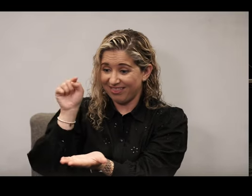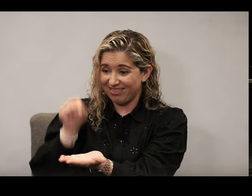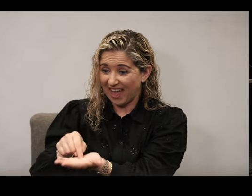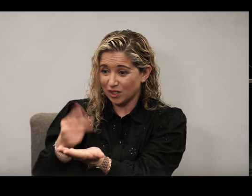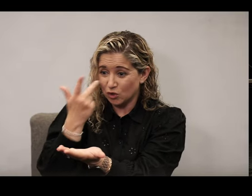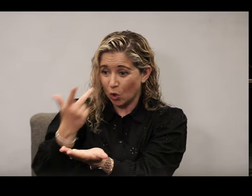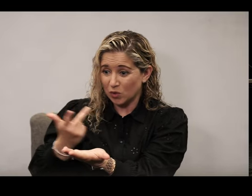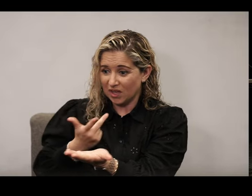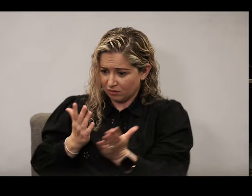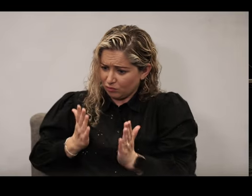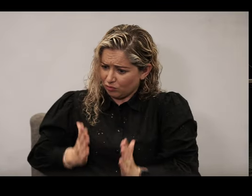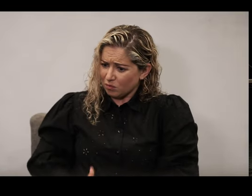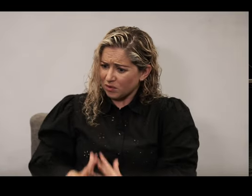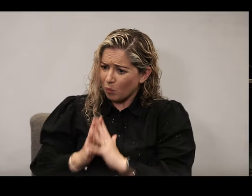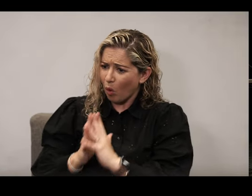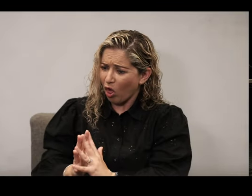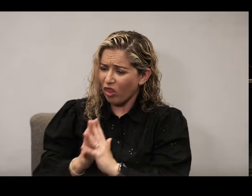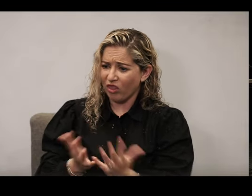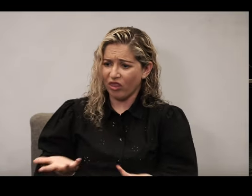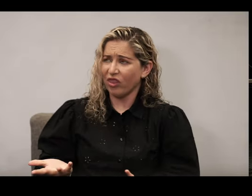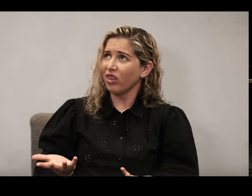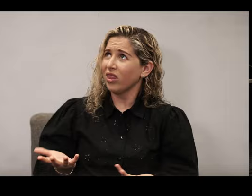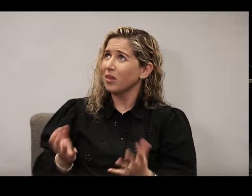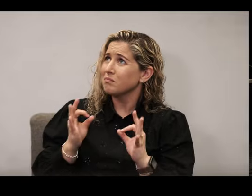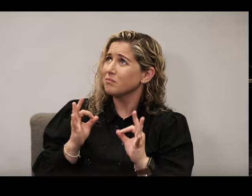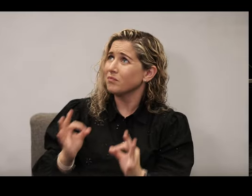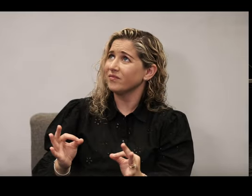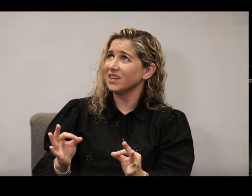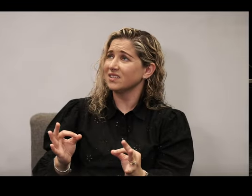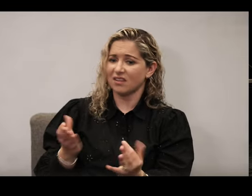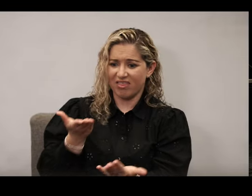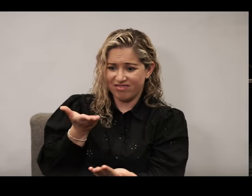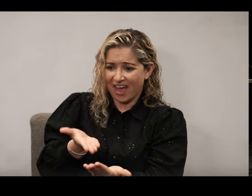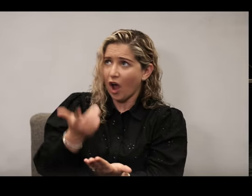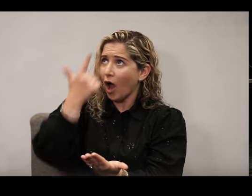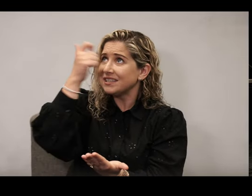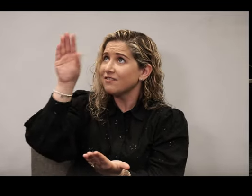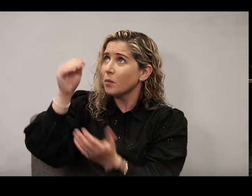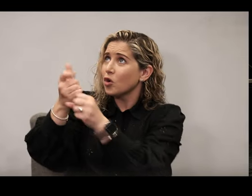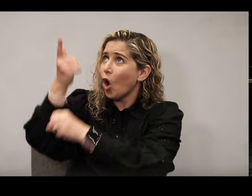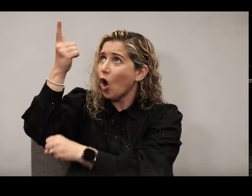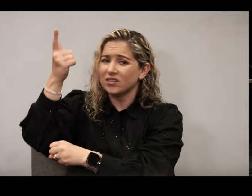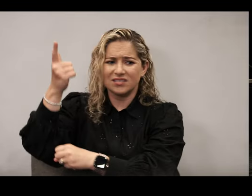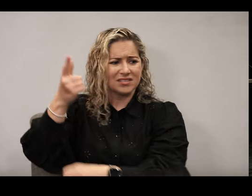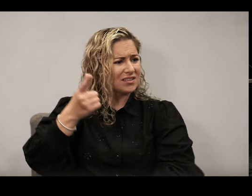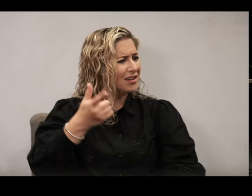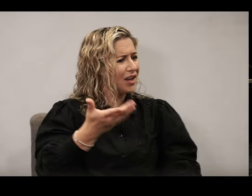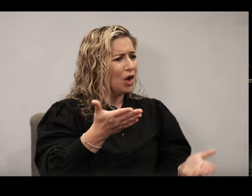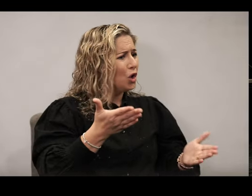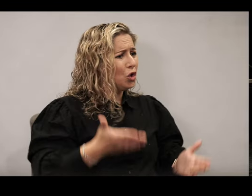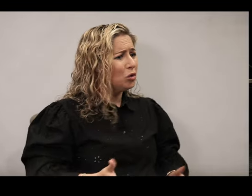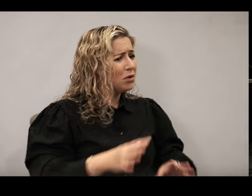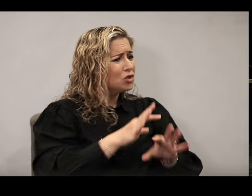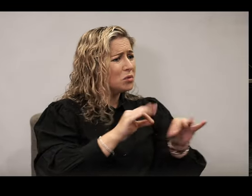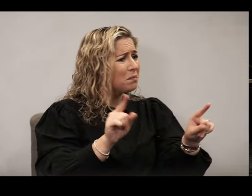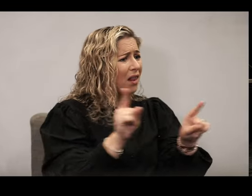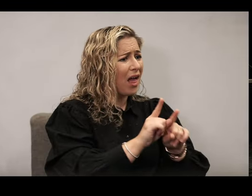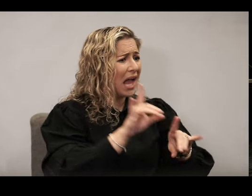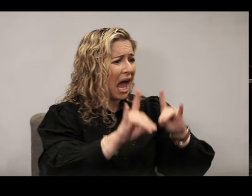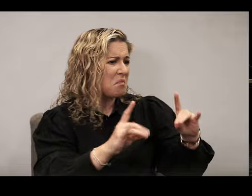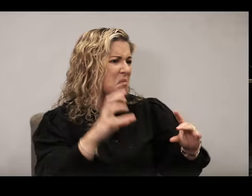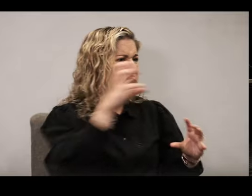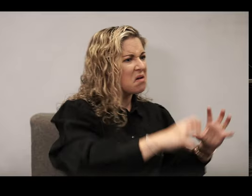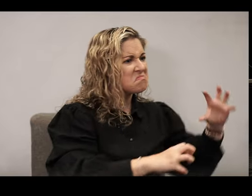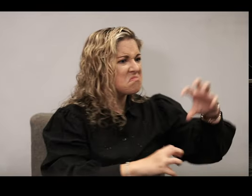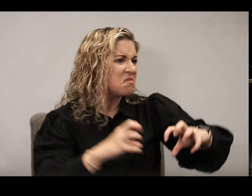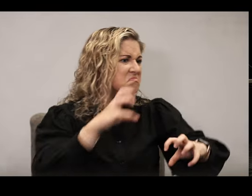And so our society shouldn't be surprised as people increasingly act like animals towards each other, because that's exactly